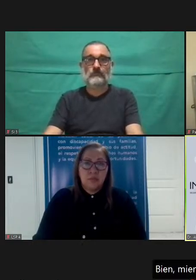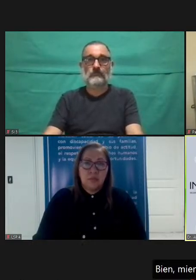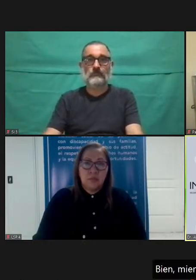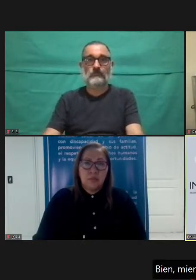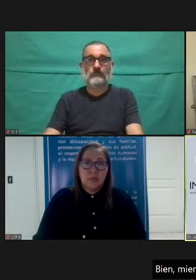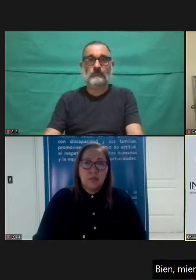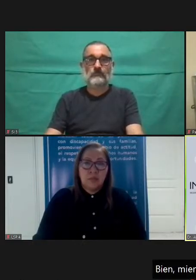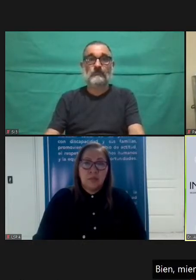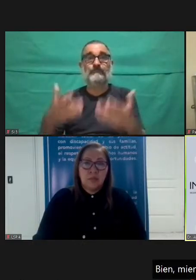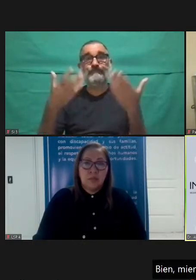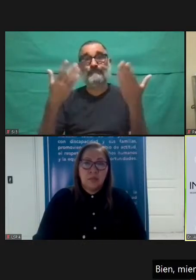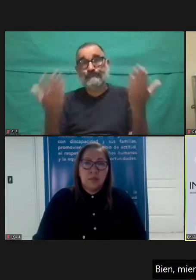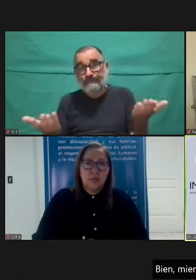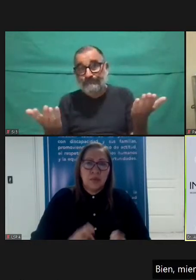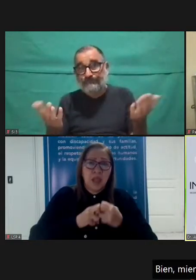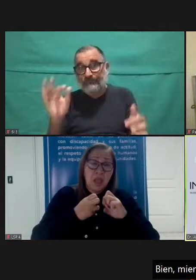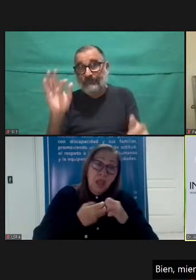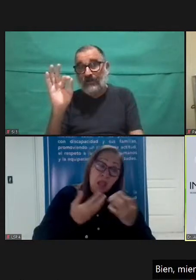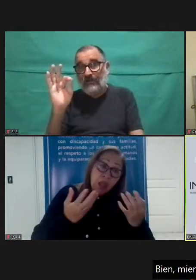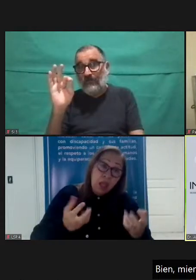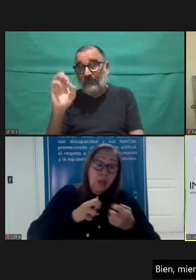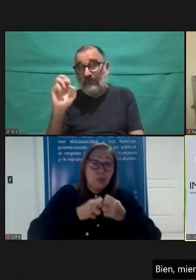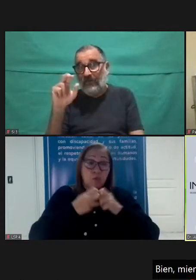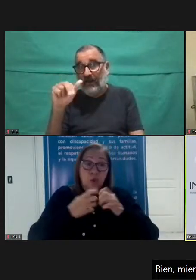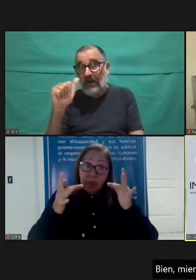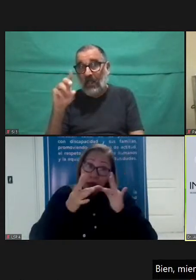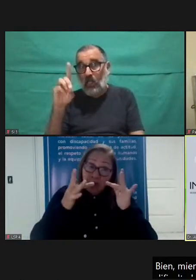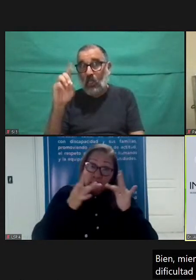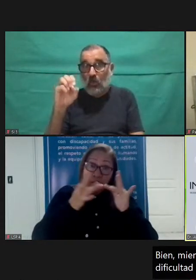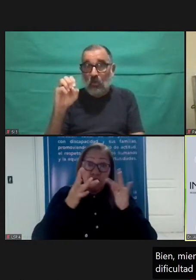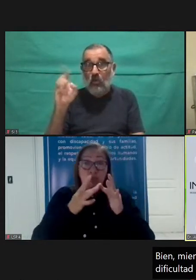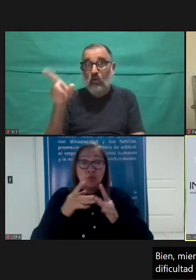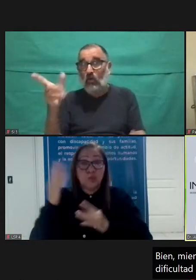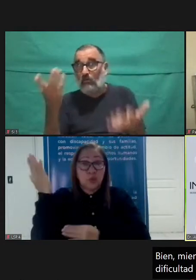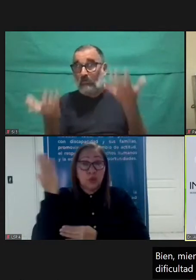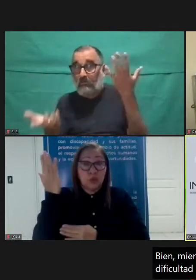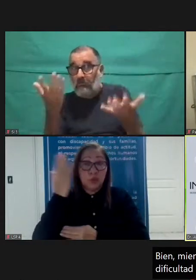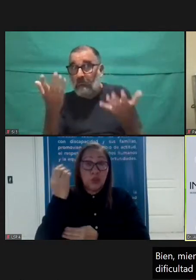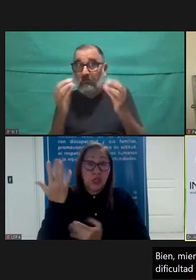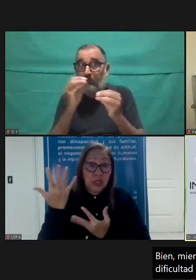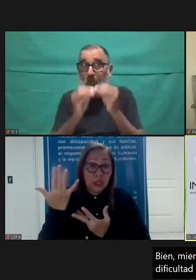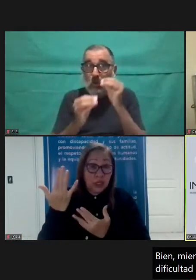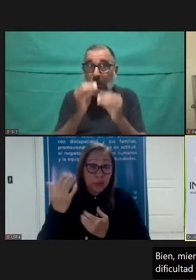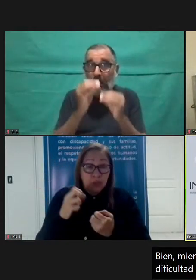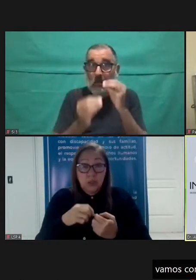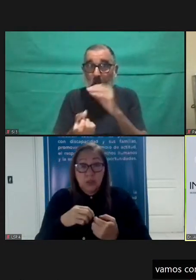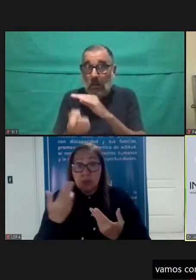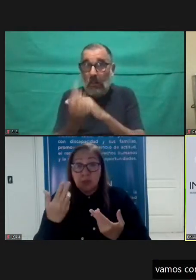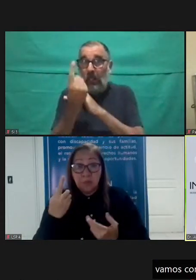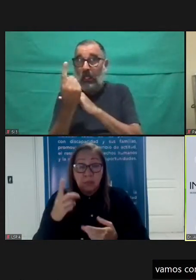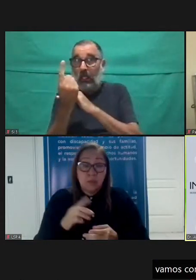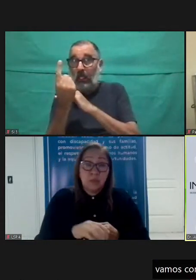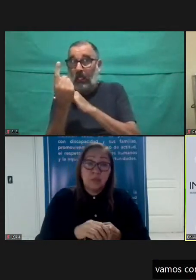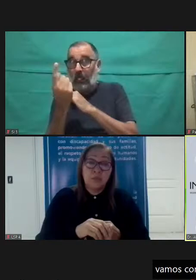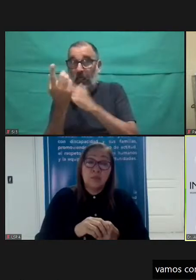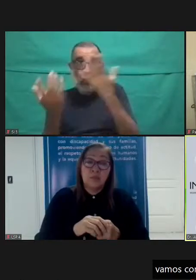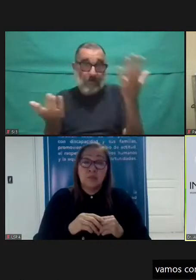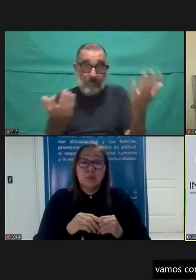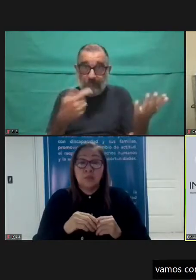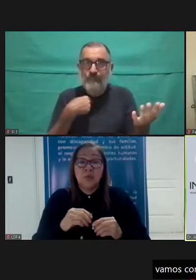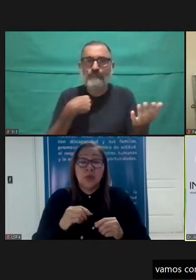fernando is getting ready apparently he had some difficulties we're going to continue with rodriguez he